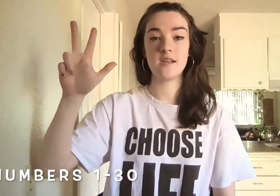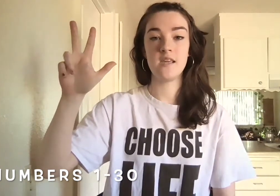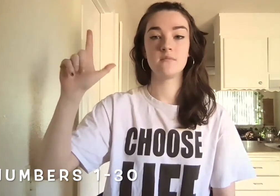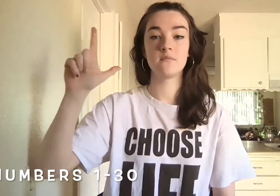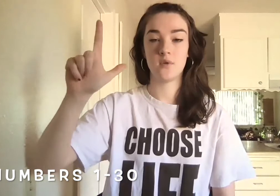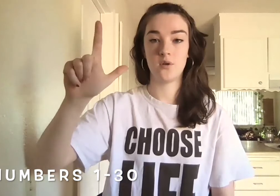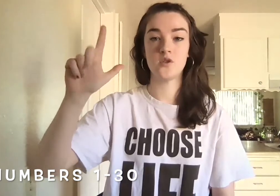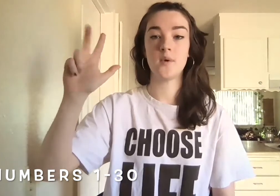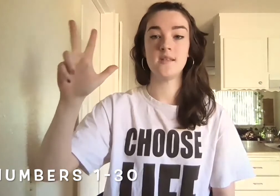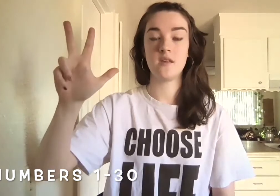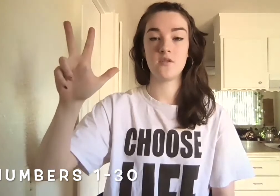23 or 23,